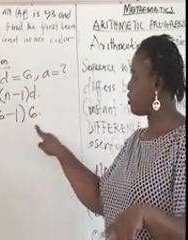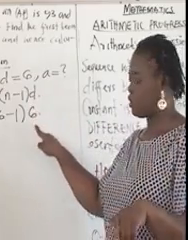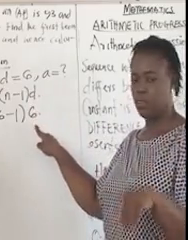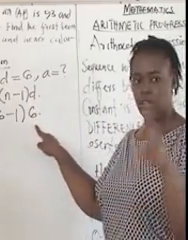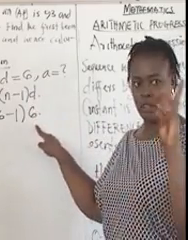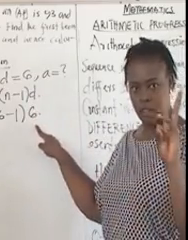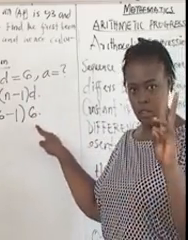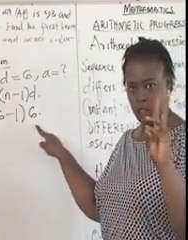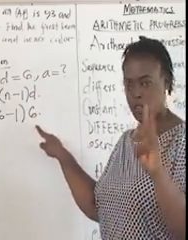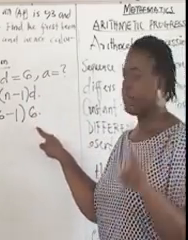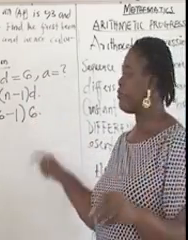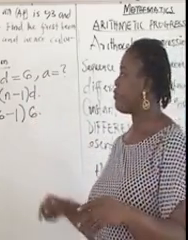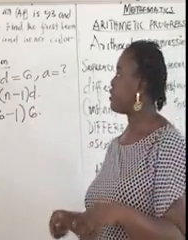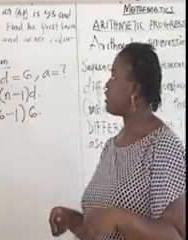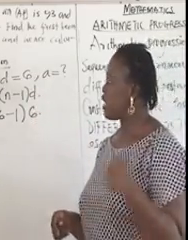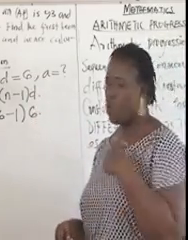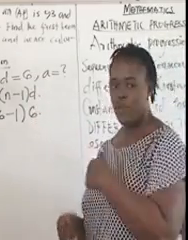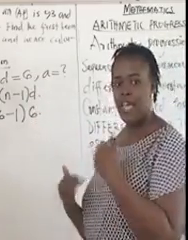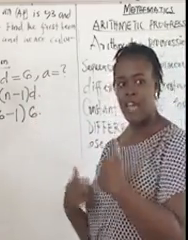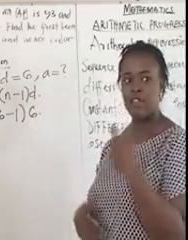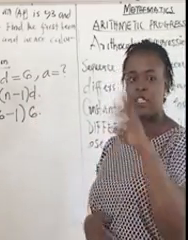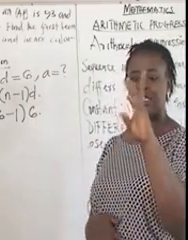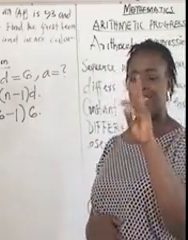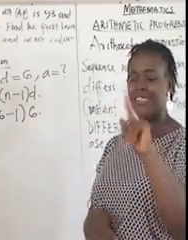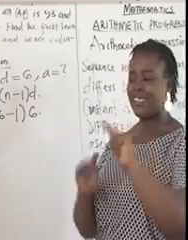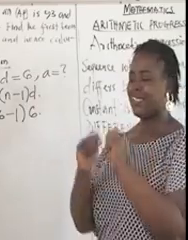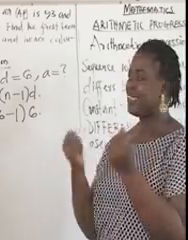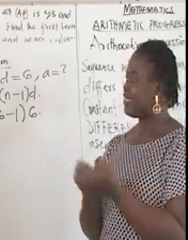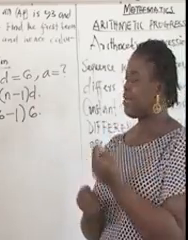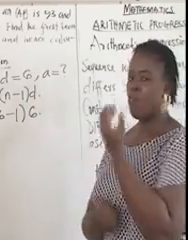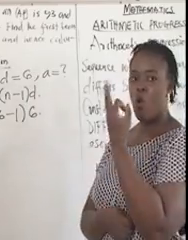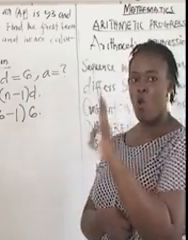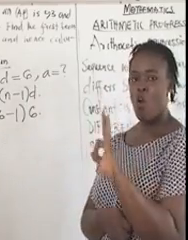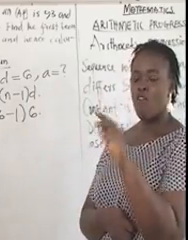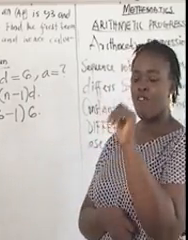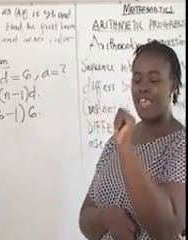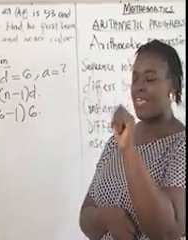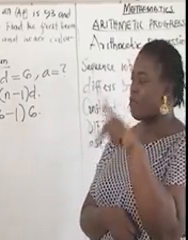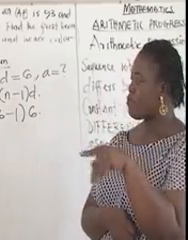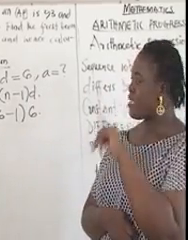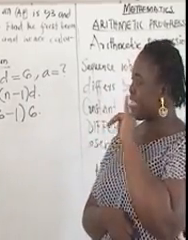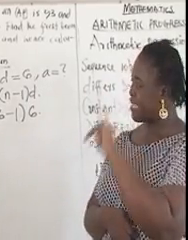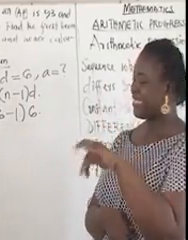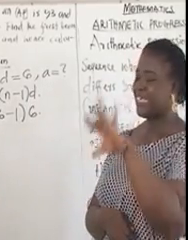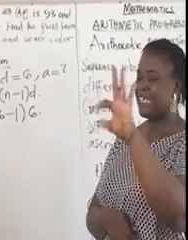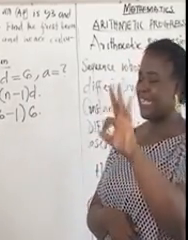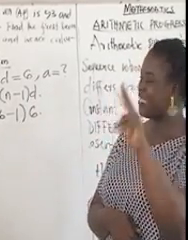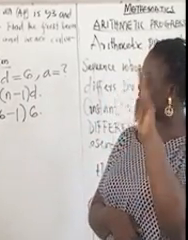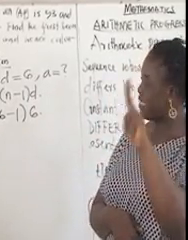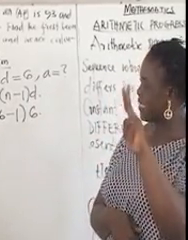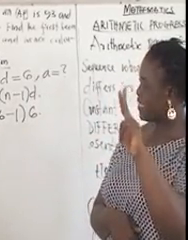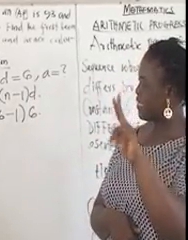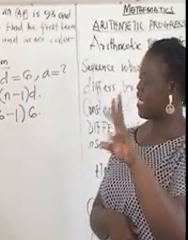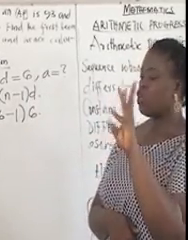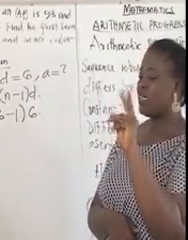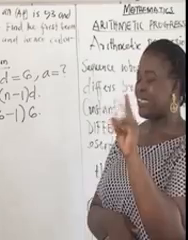Remember from the question we have the 1610 of an AP is 93. So this is